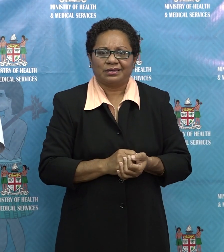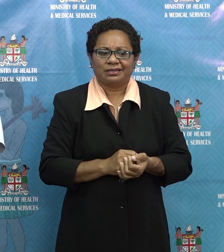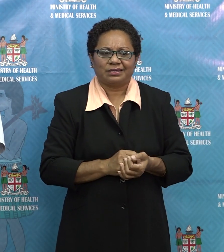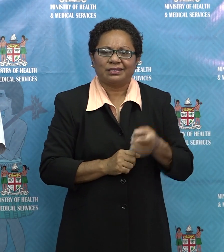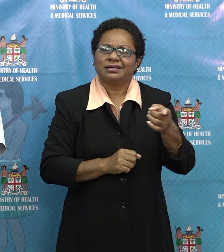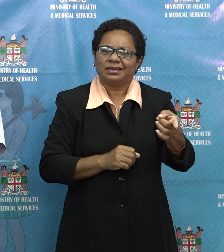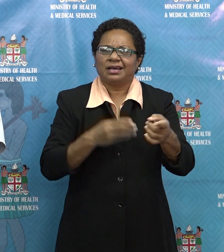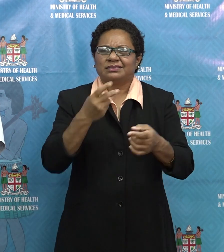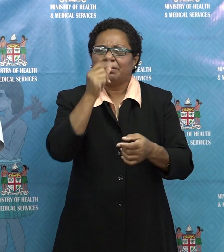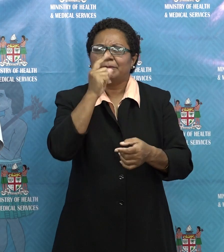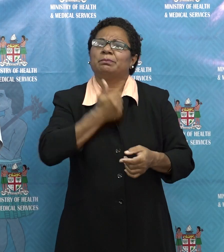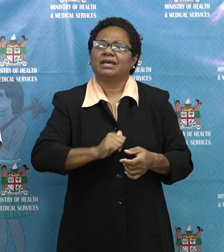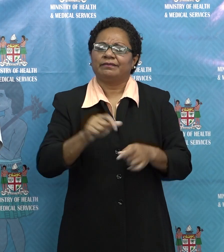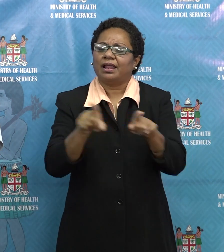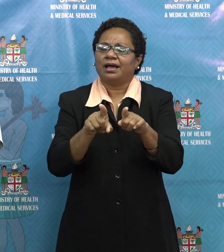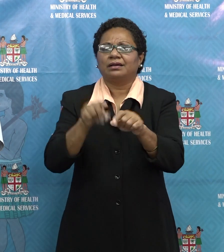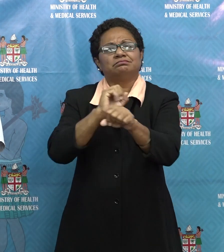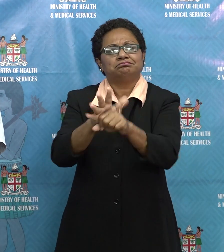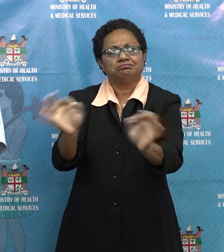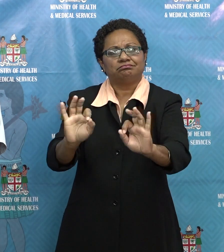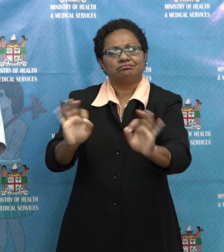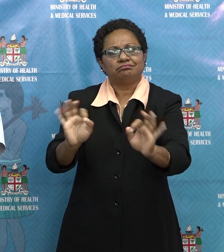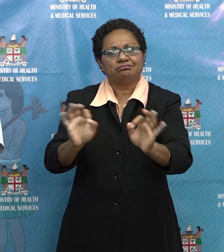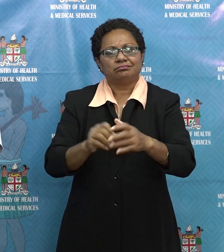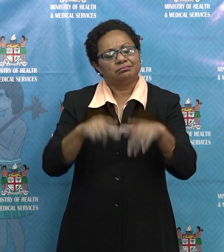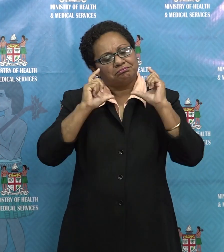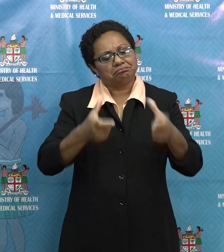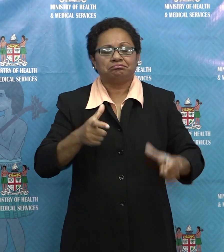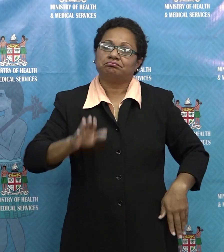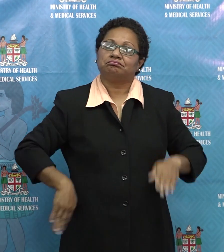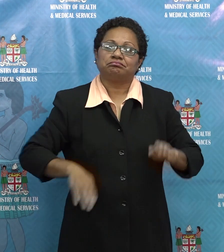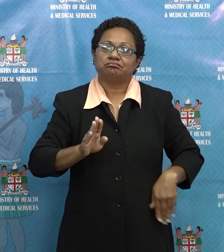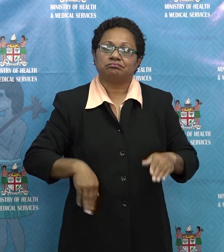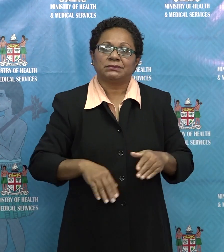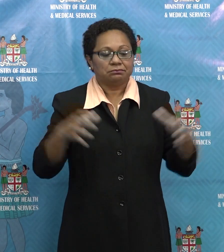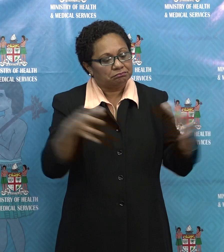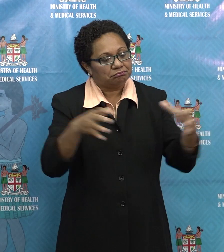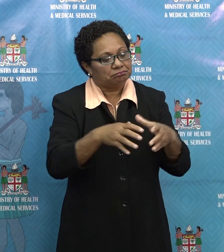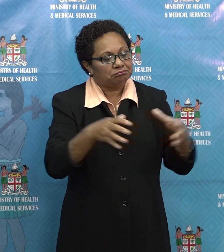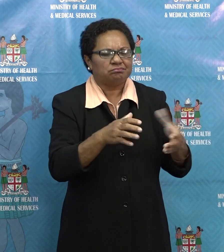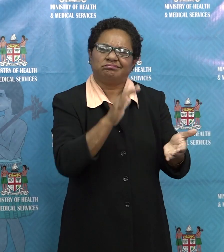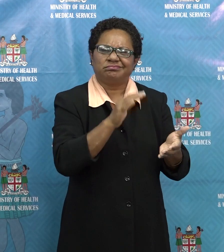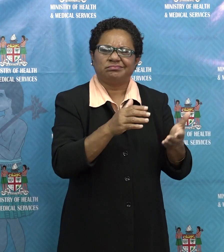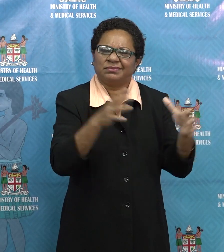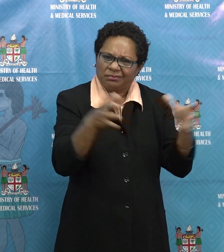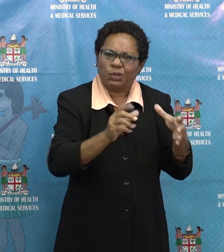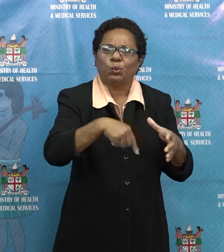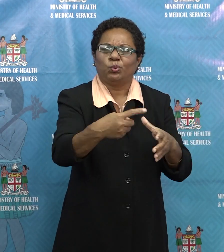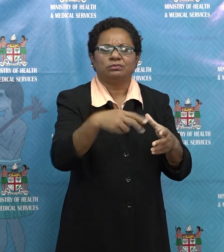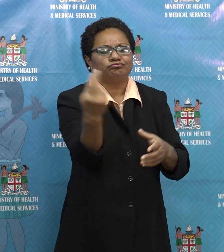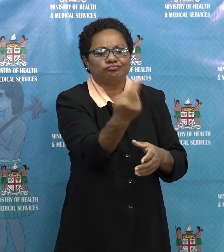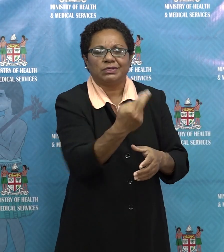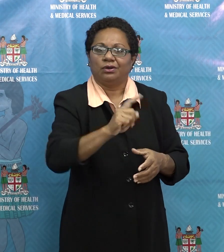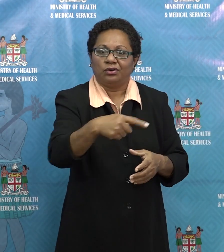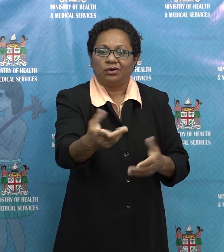still the way it had been more than 1 year ago, before the coronavirus spread across from country to country like wildfire.